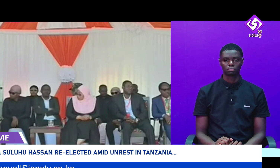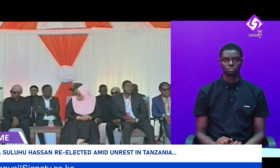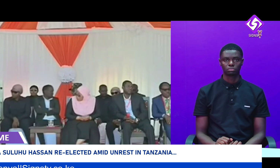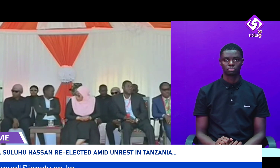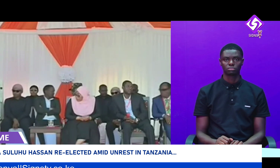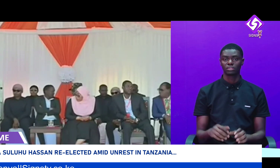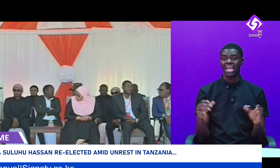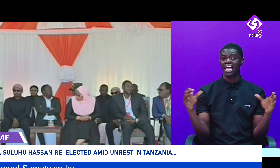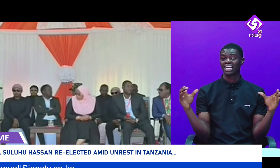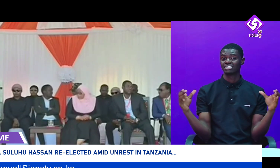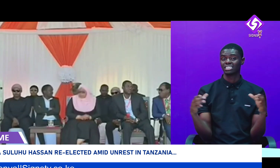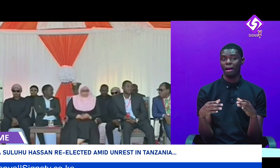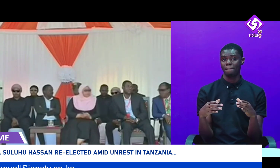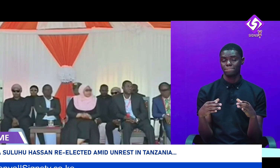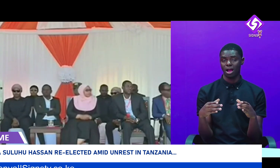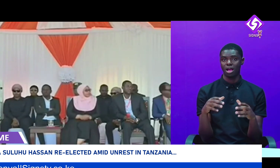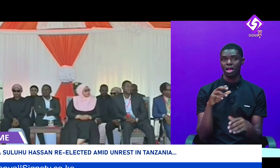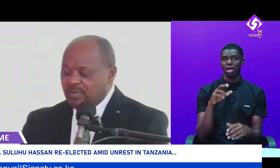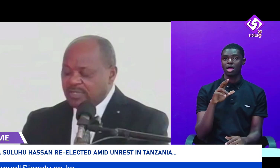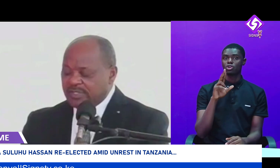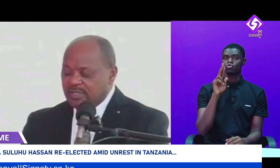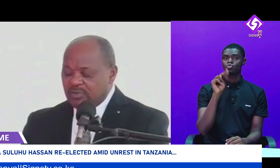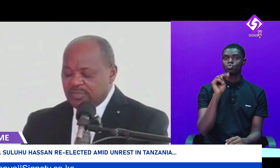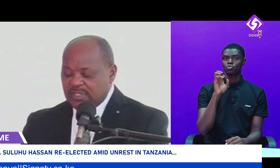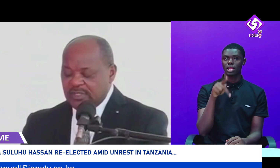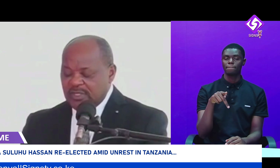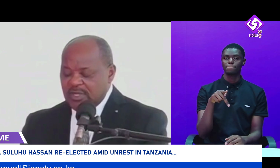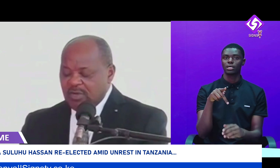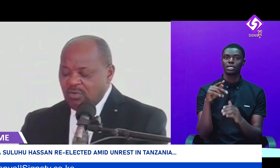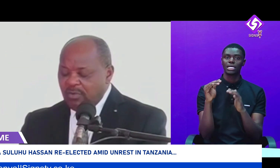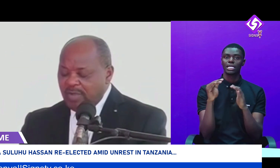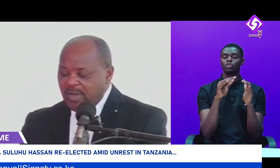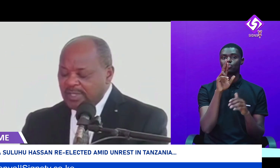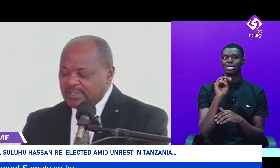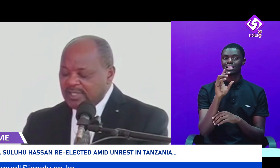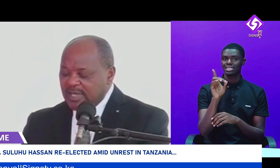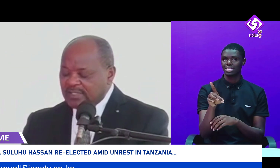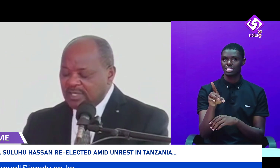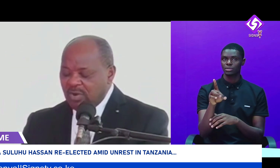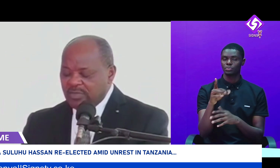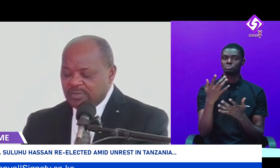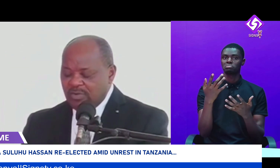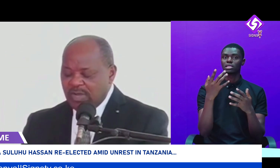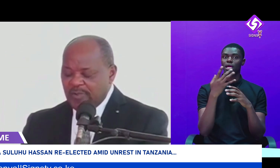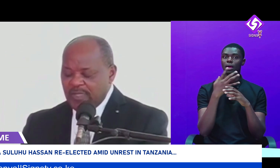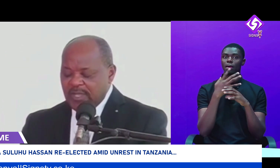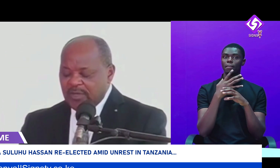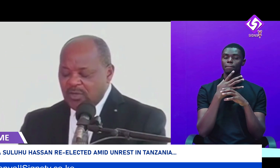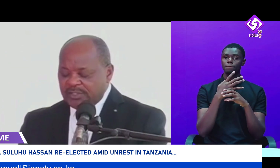Chama cha Union for Multi-Party Democracy UMD, mgombea wa kiti cha rais alikuwa Mheshimiwa